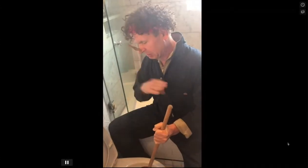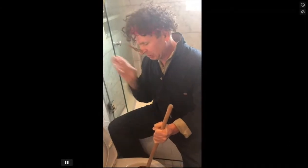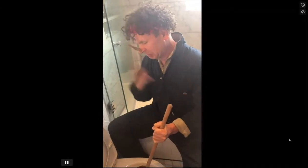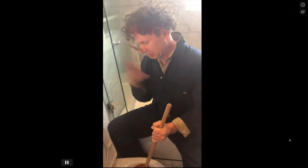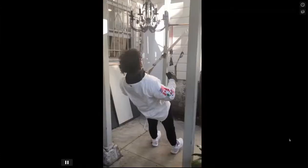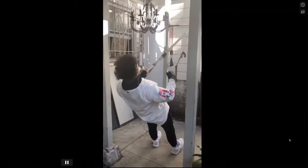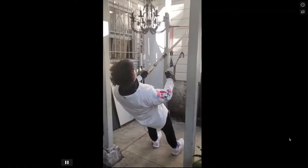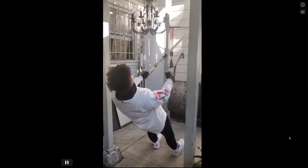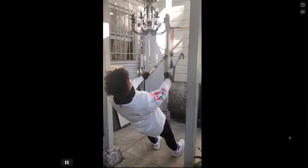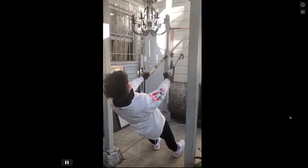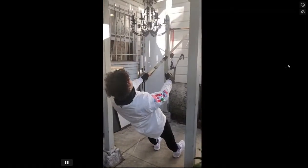Whew.